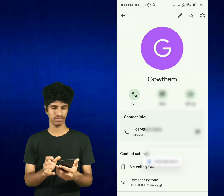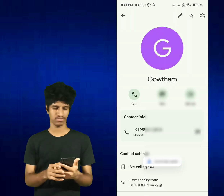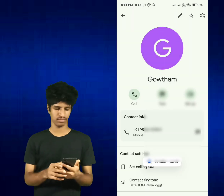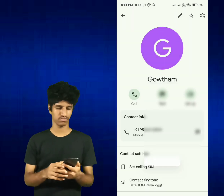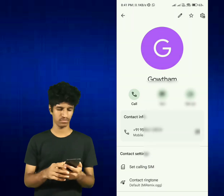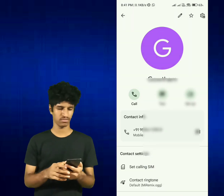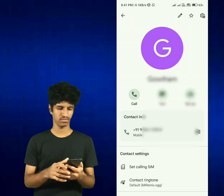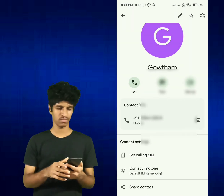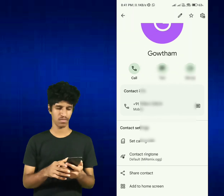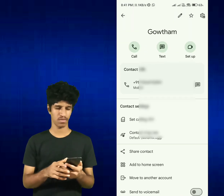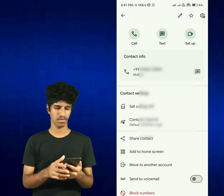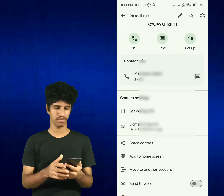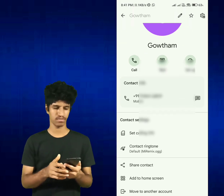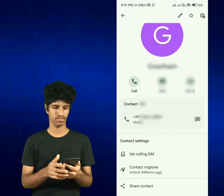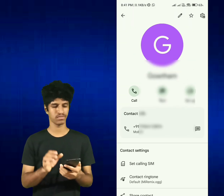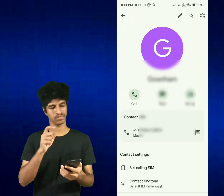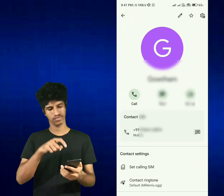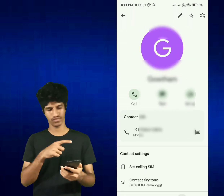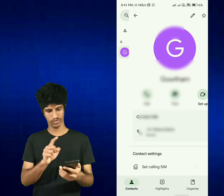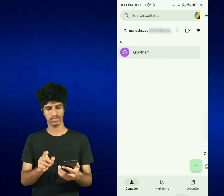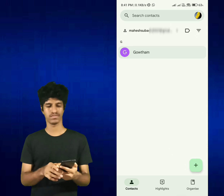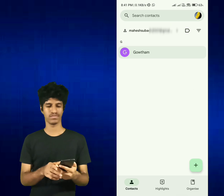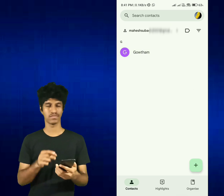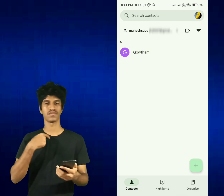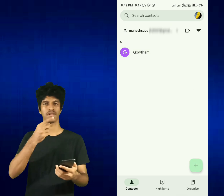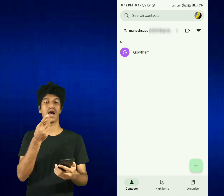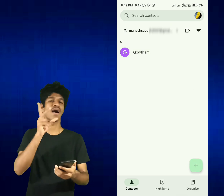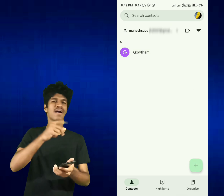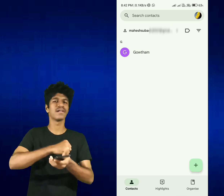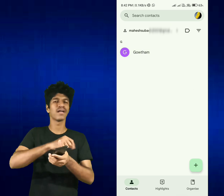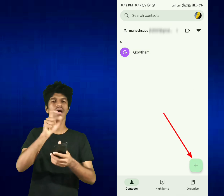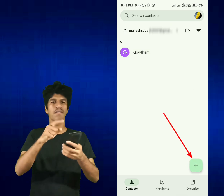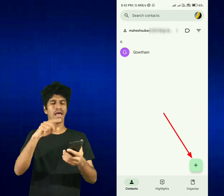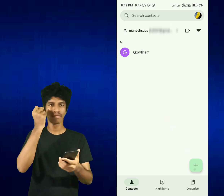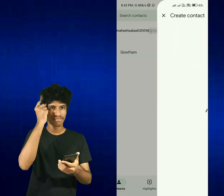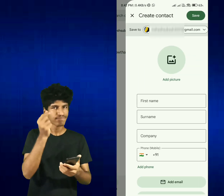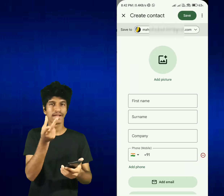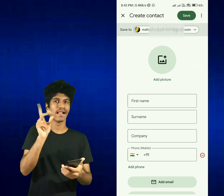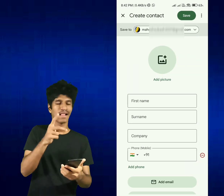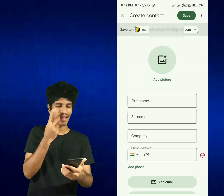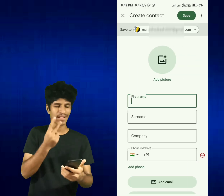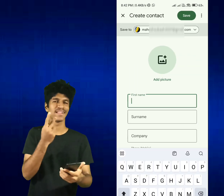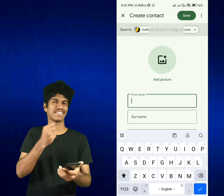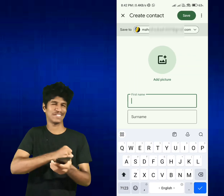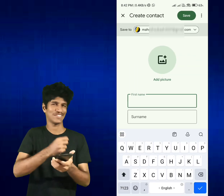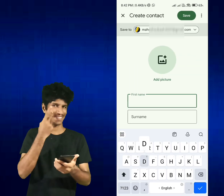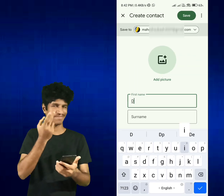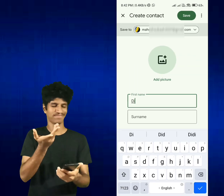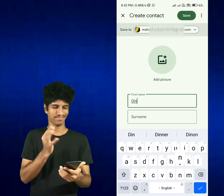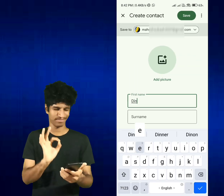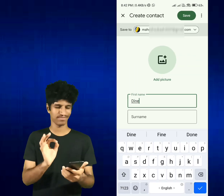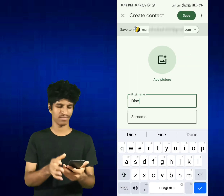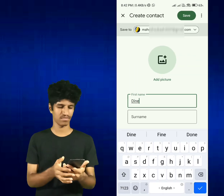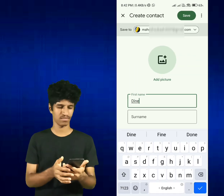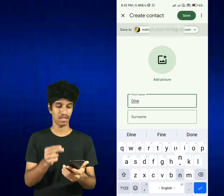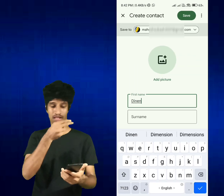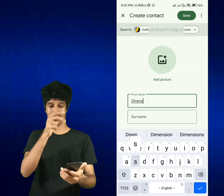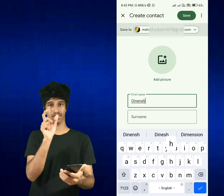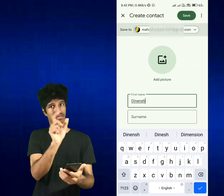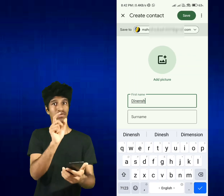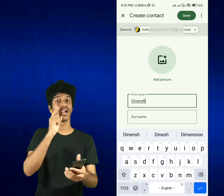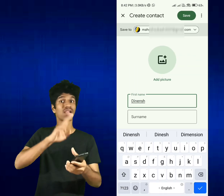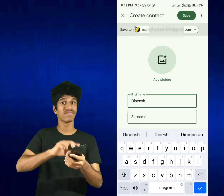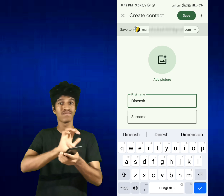man, I'm immune. I don't really need a mask with all I've been through. I've been making changes for the ages.